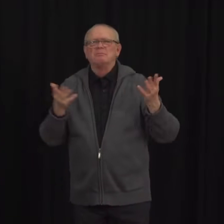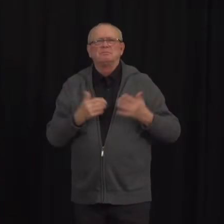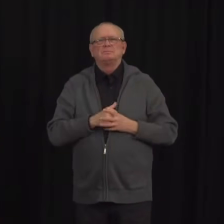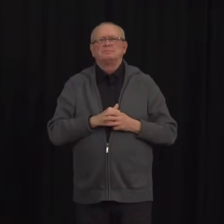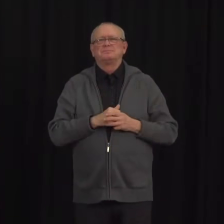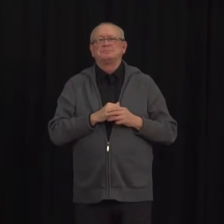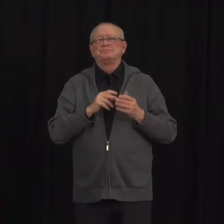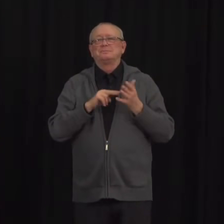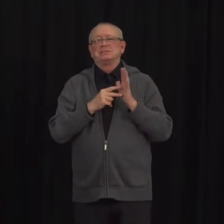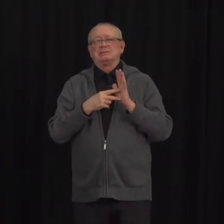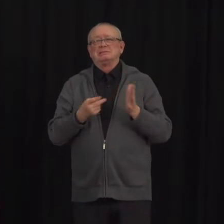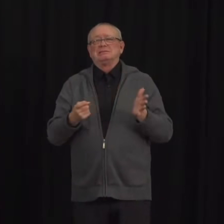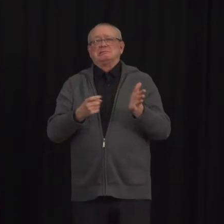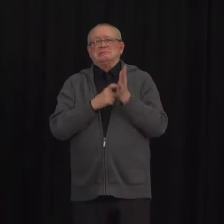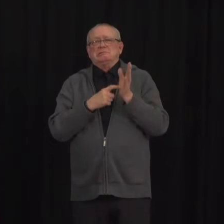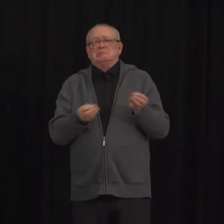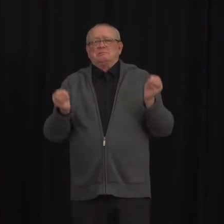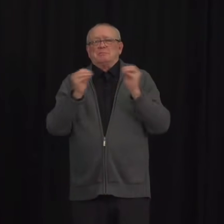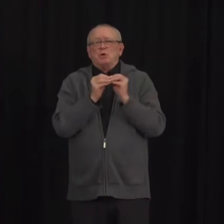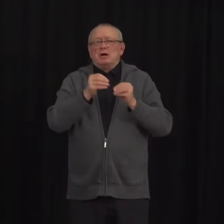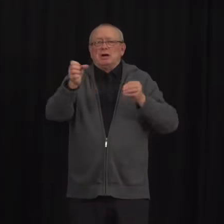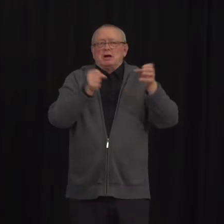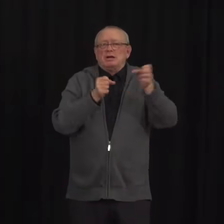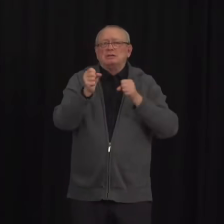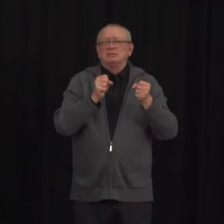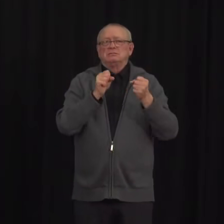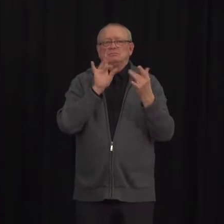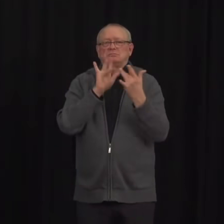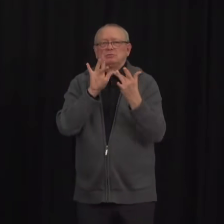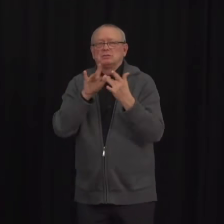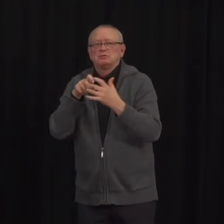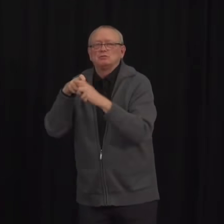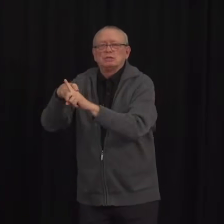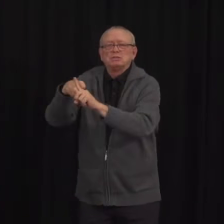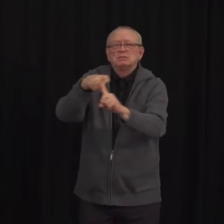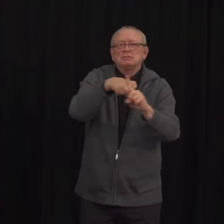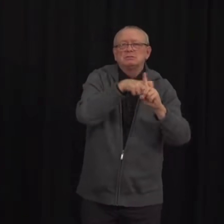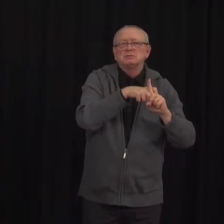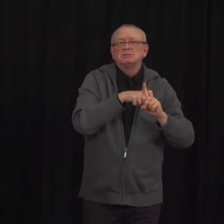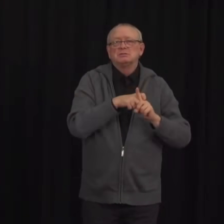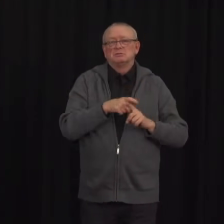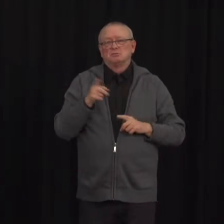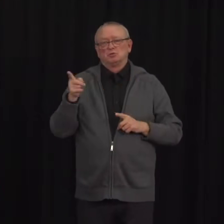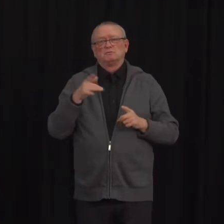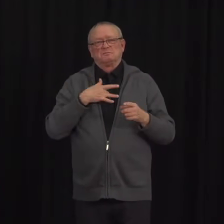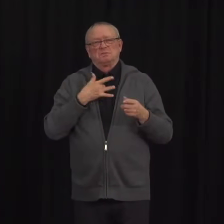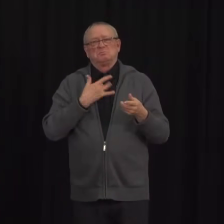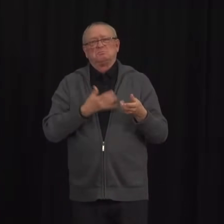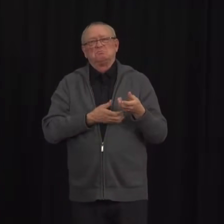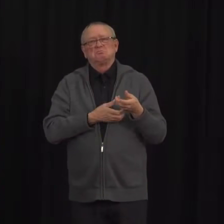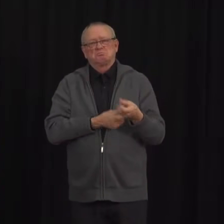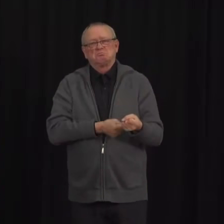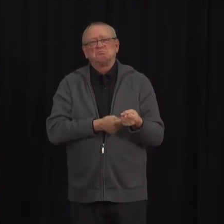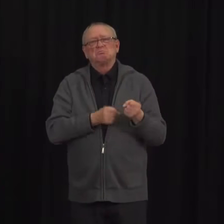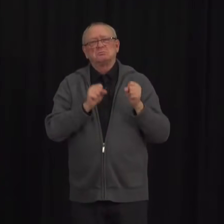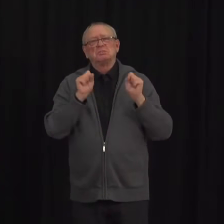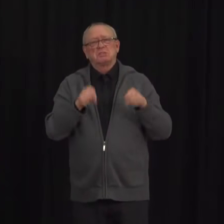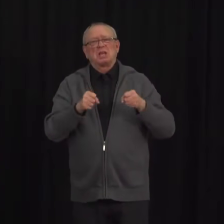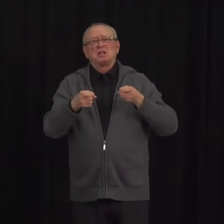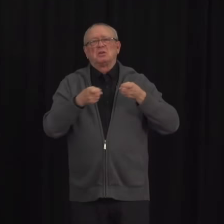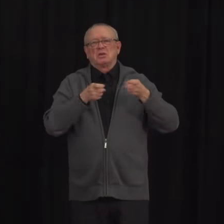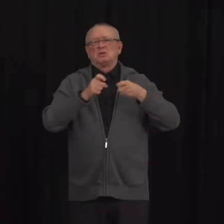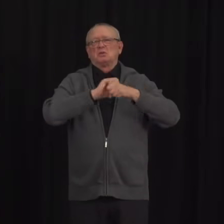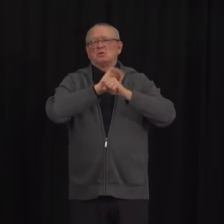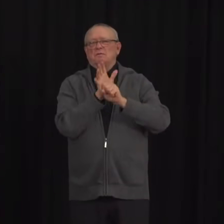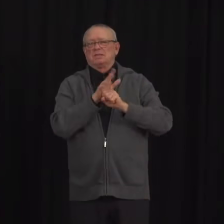get more contact tracers, and are you confident you can get COVID-19 under control in